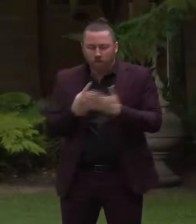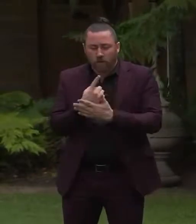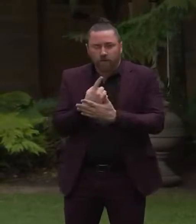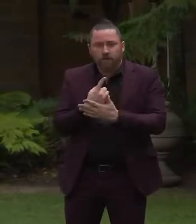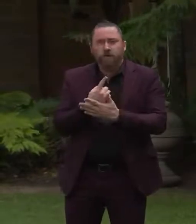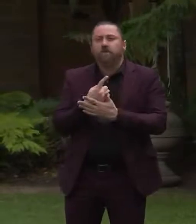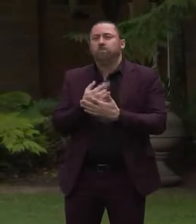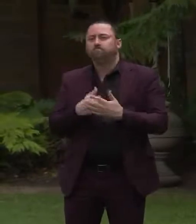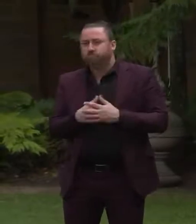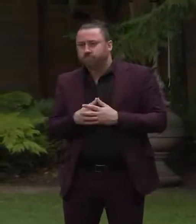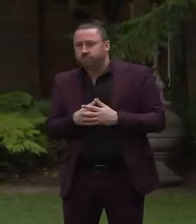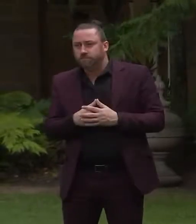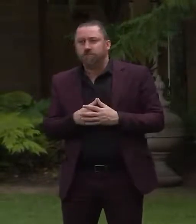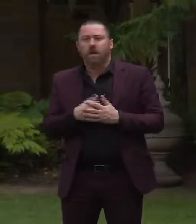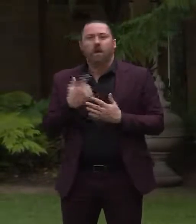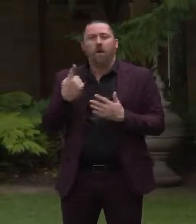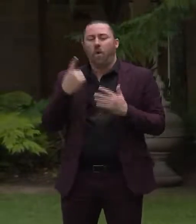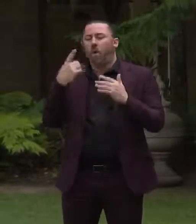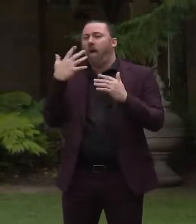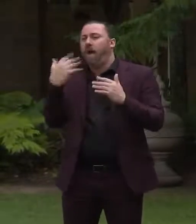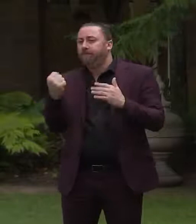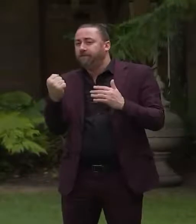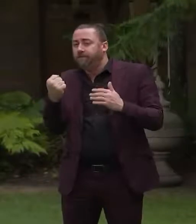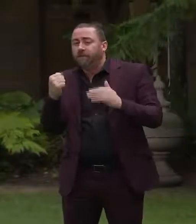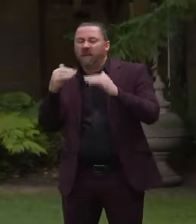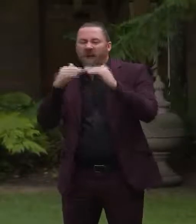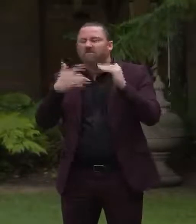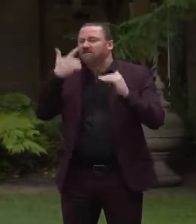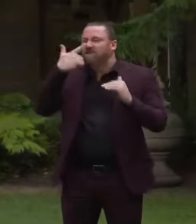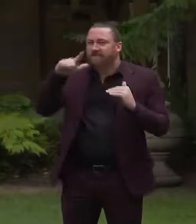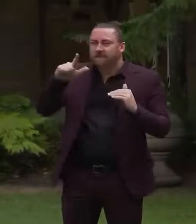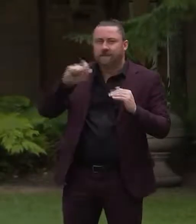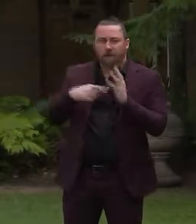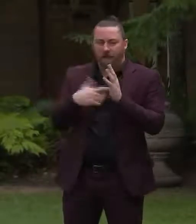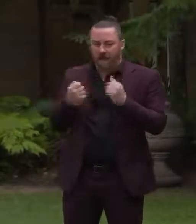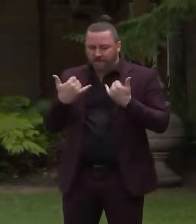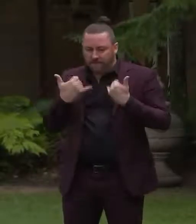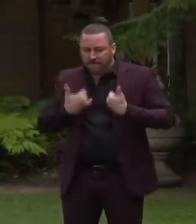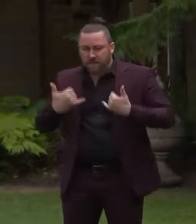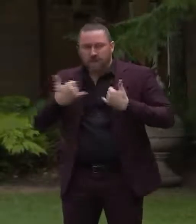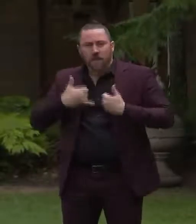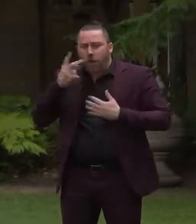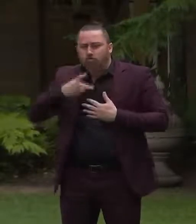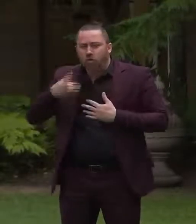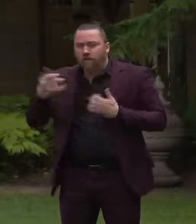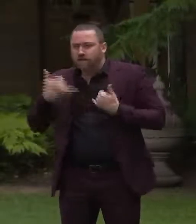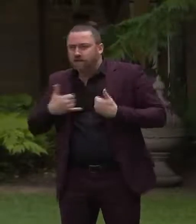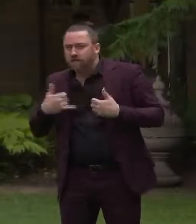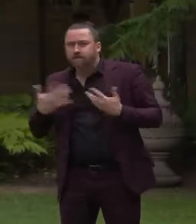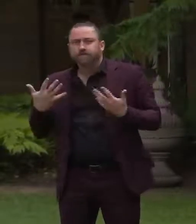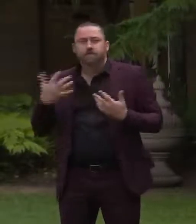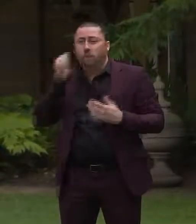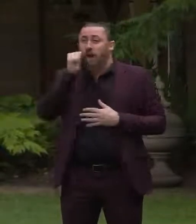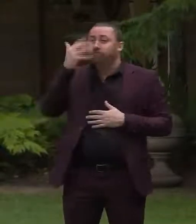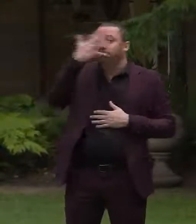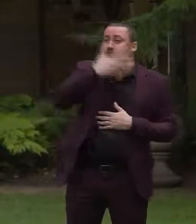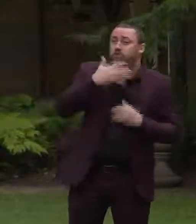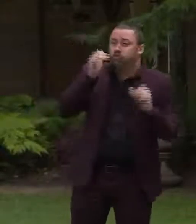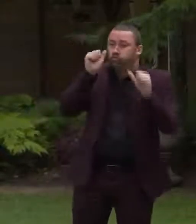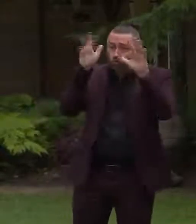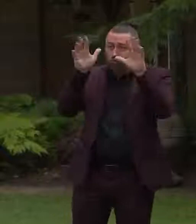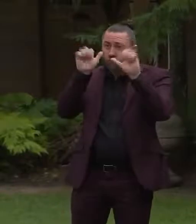that age who are adults with underlying serious diseases. It's our First Nations people who are over